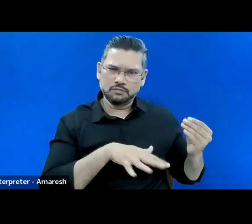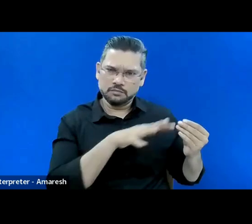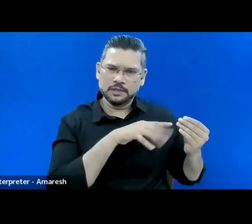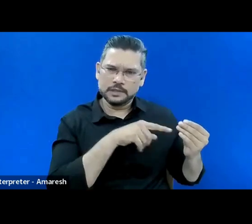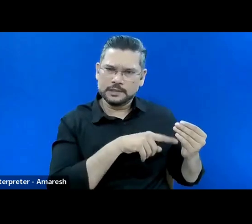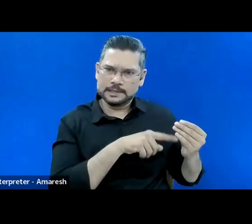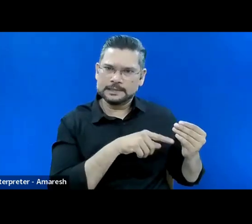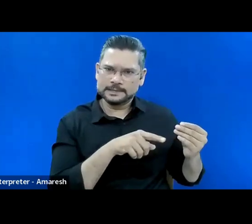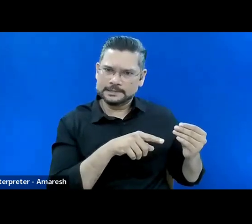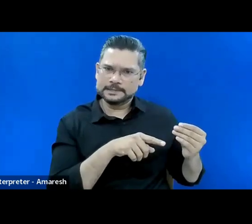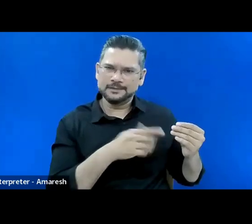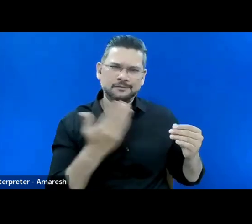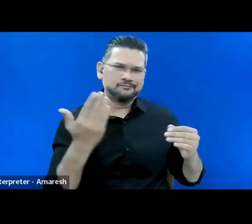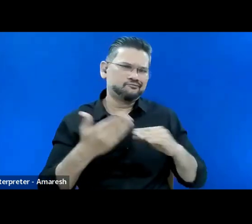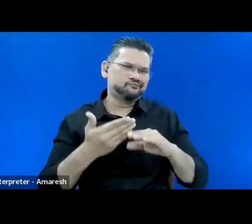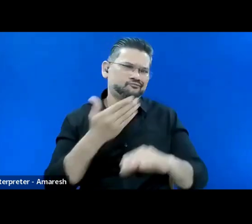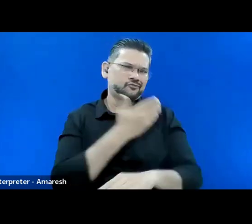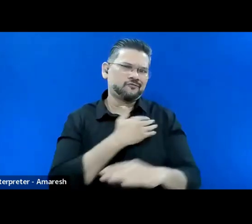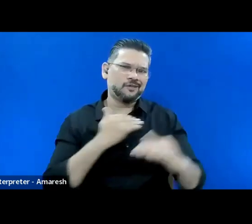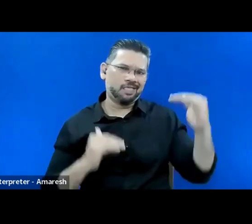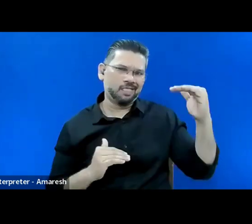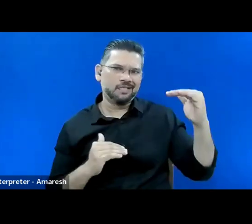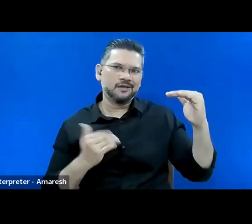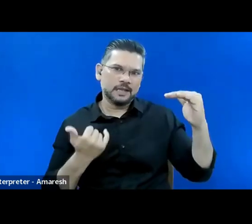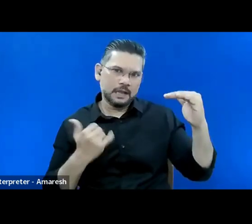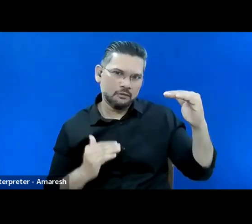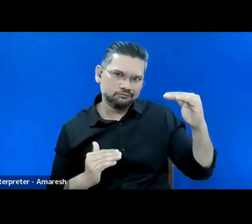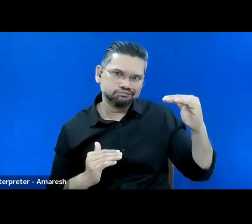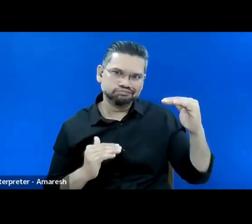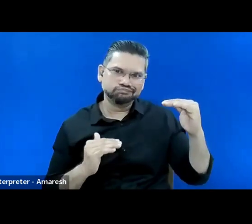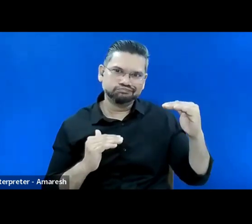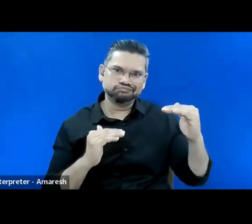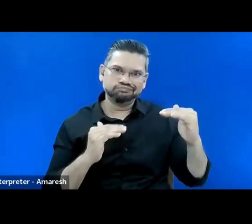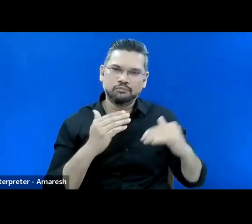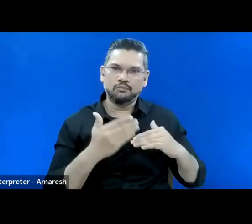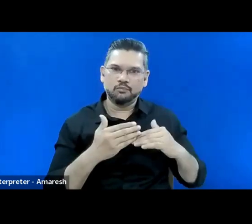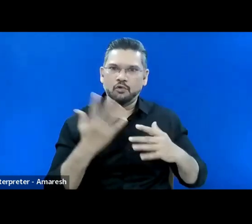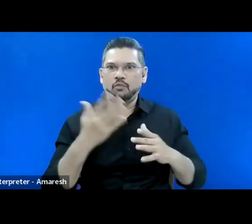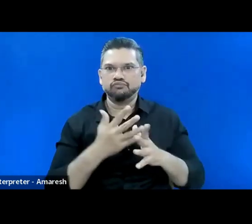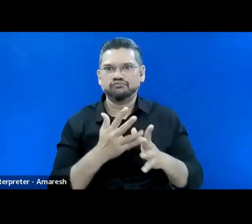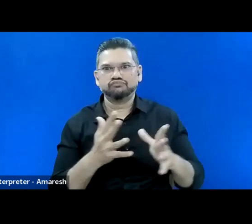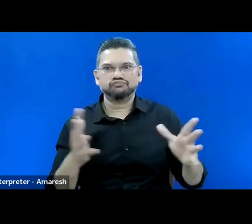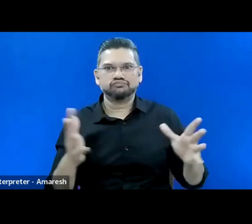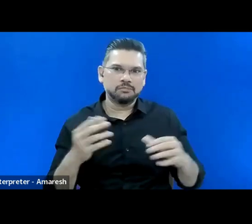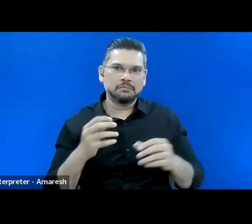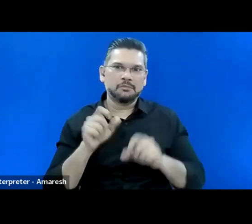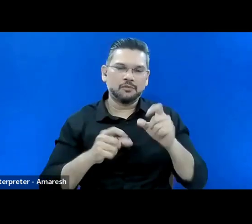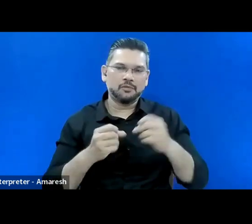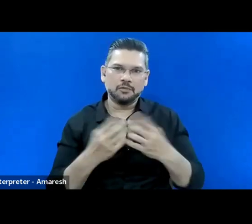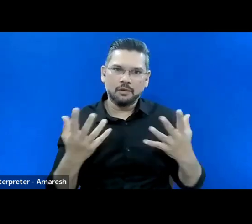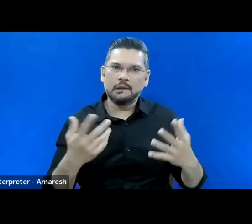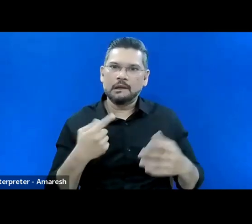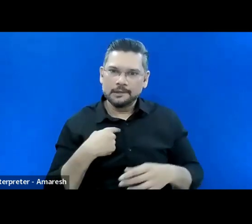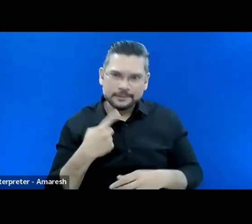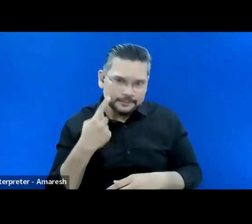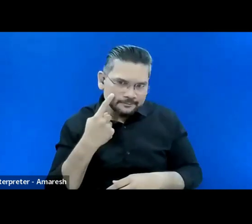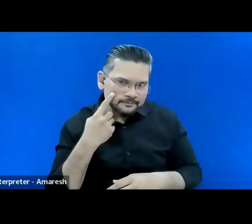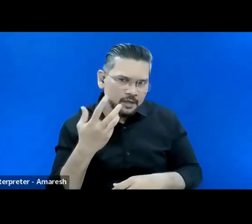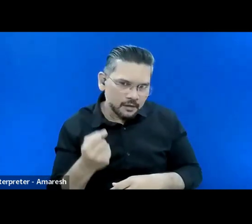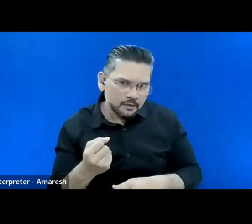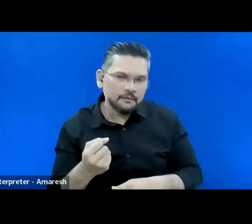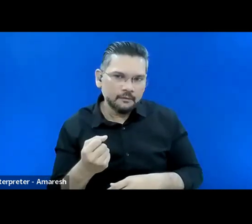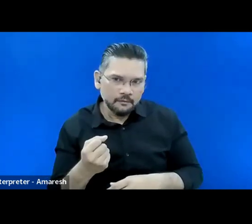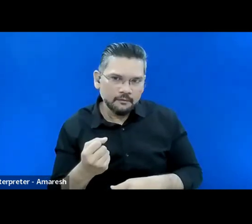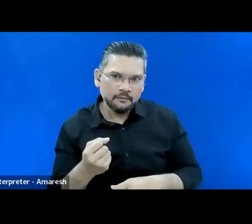movement, we've seen the intersection of organizations of persons with psychosocial disabilities and youth